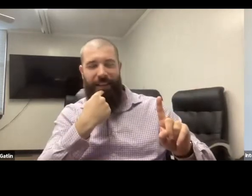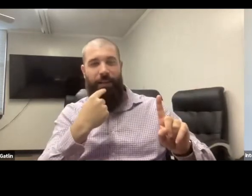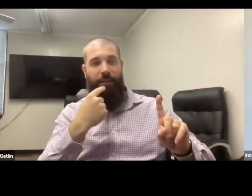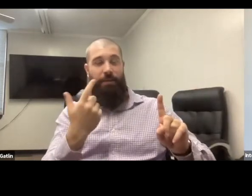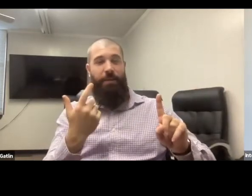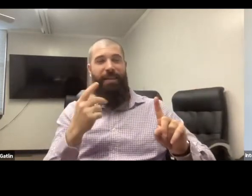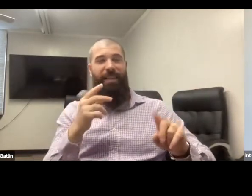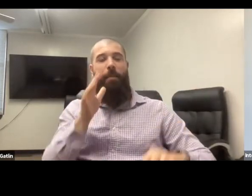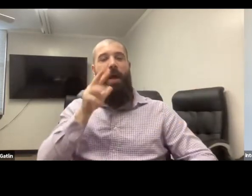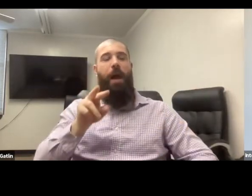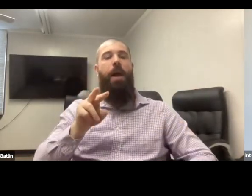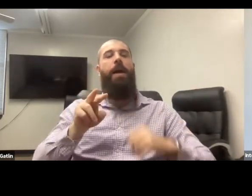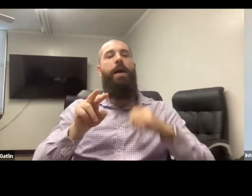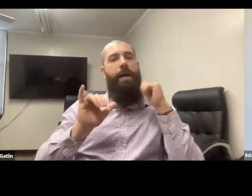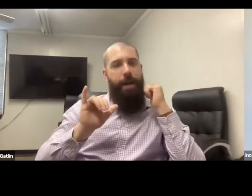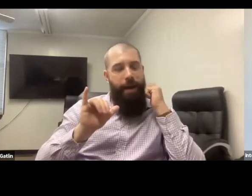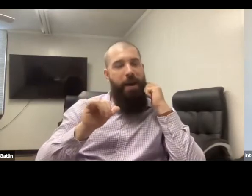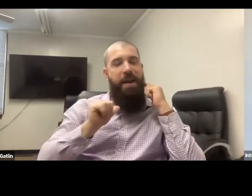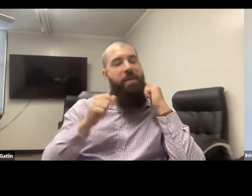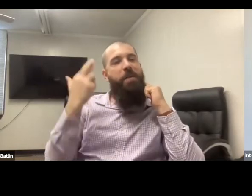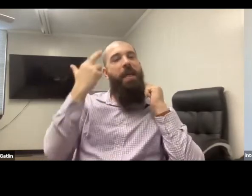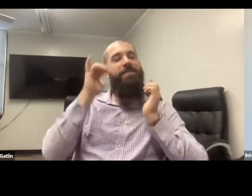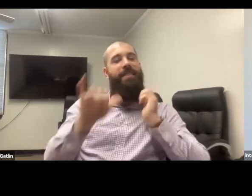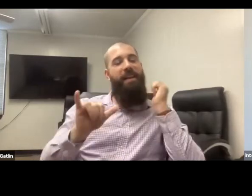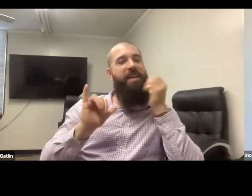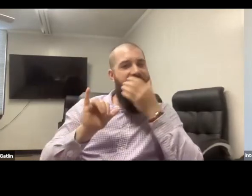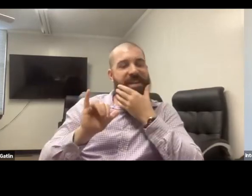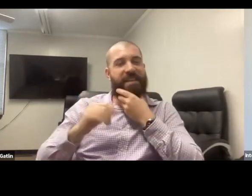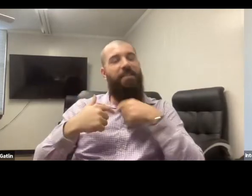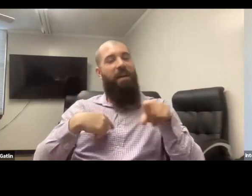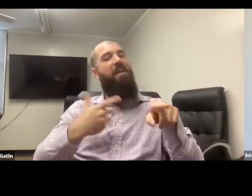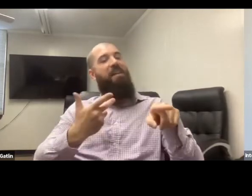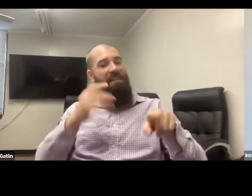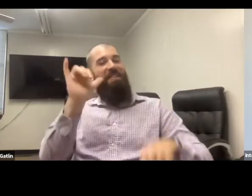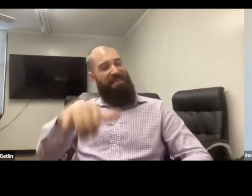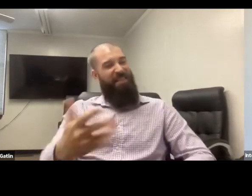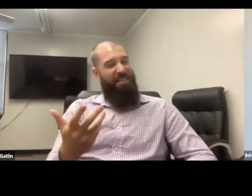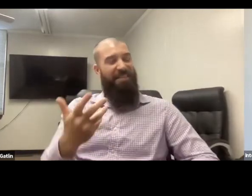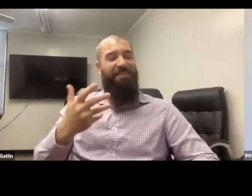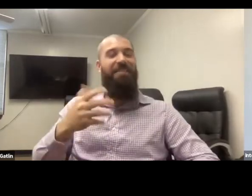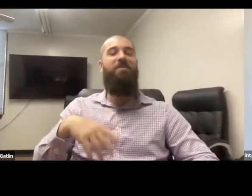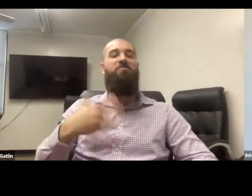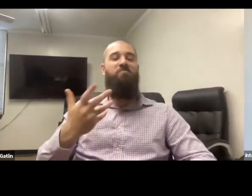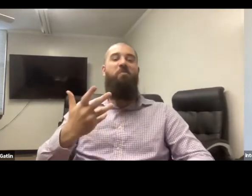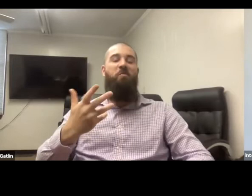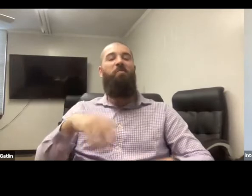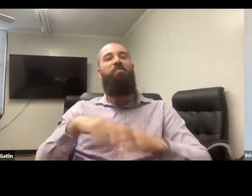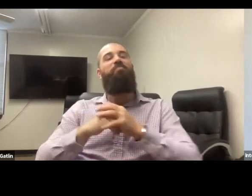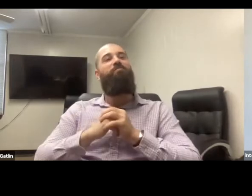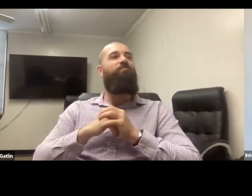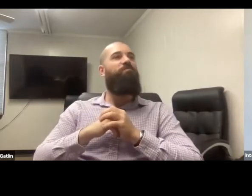you know, they need to see your lips and see your mouth. And so finally she understood. She didn't even have any thought of that.